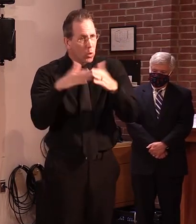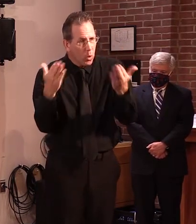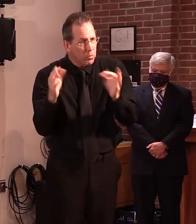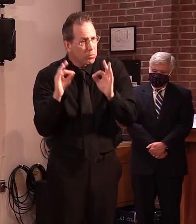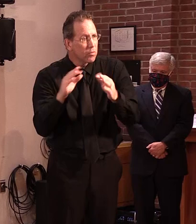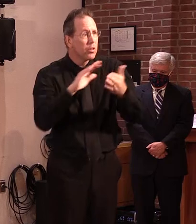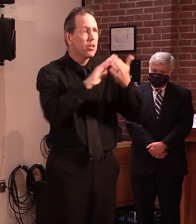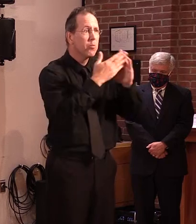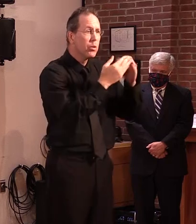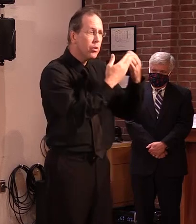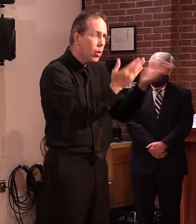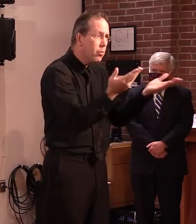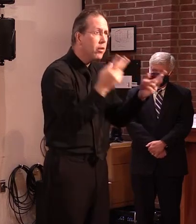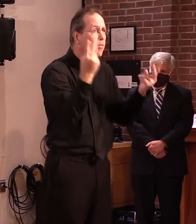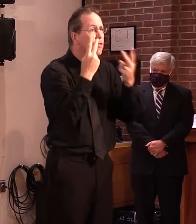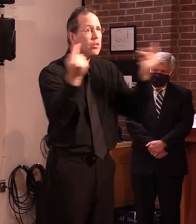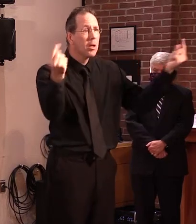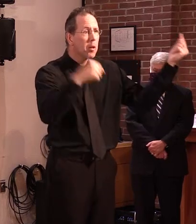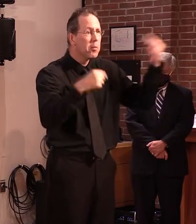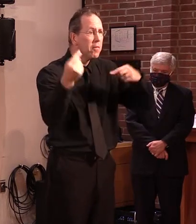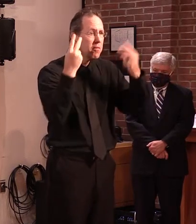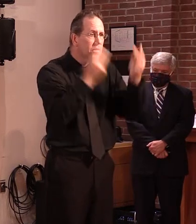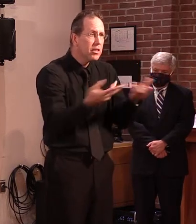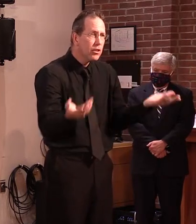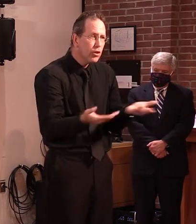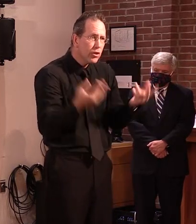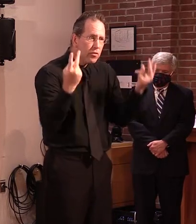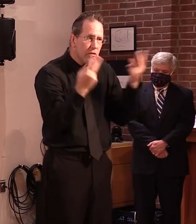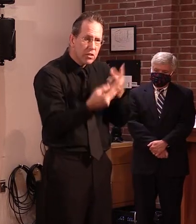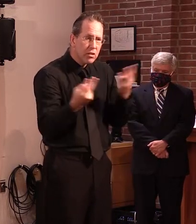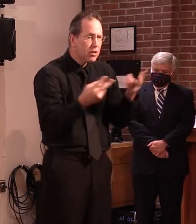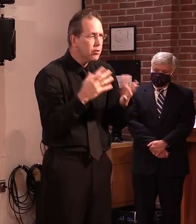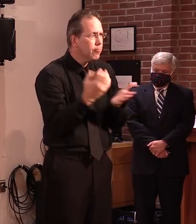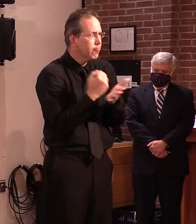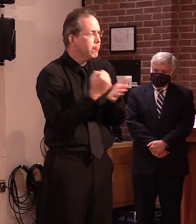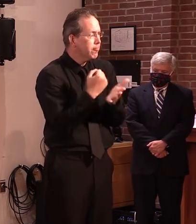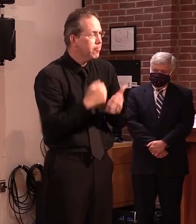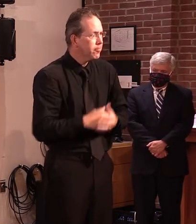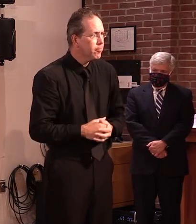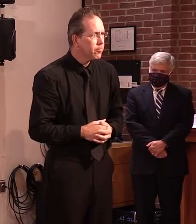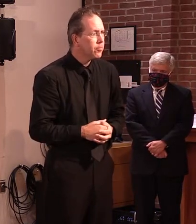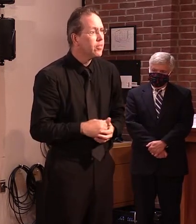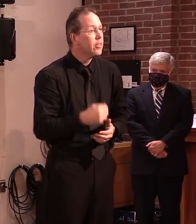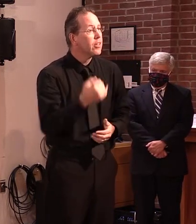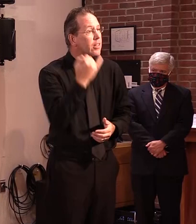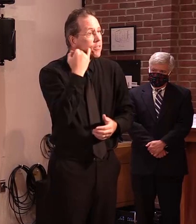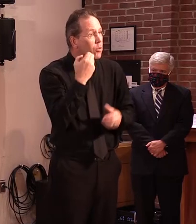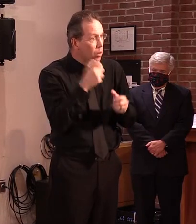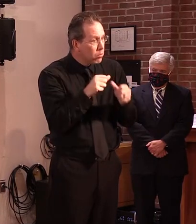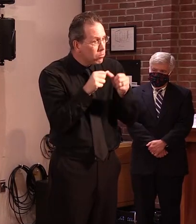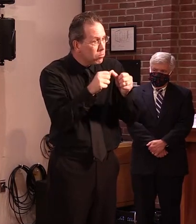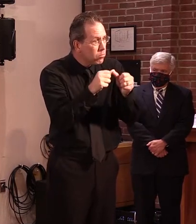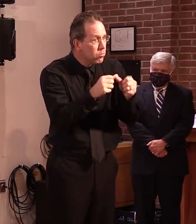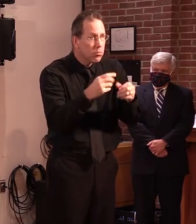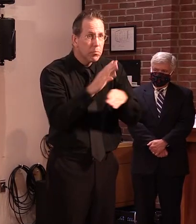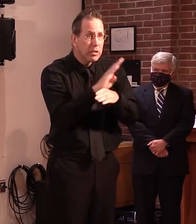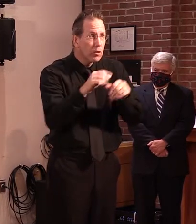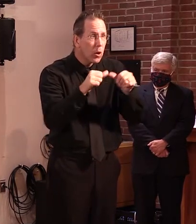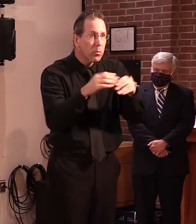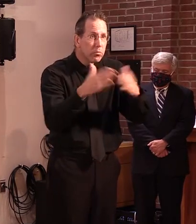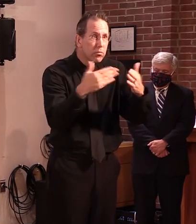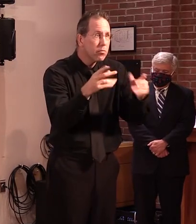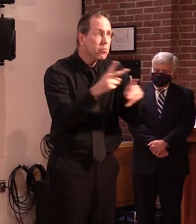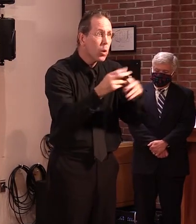state, our case numbers have stayed the same. So if we want to continue to open up the economy, if we want